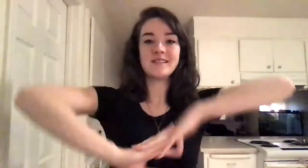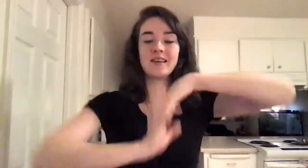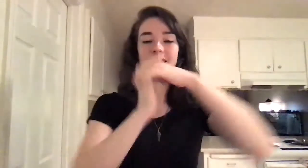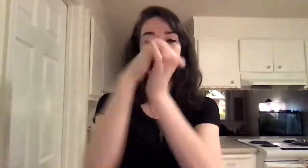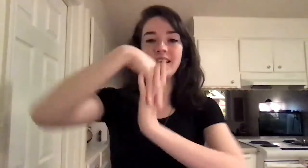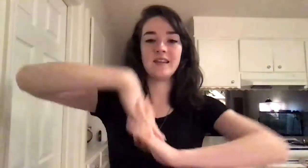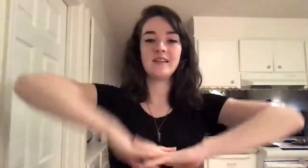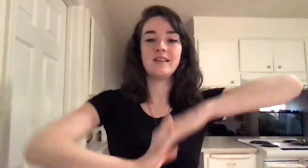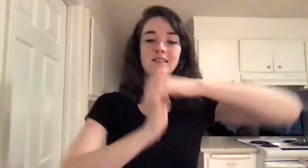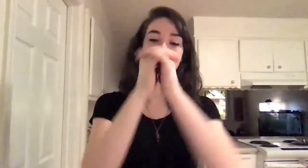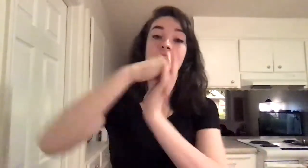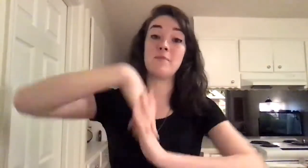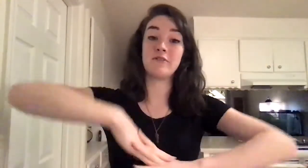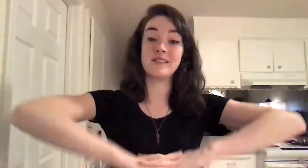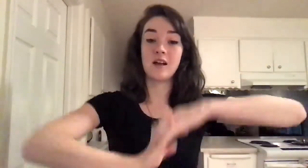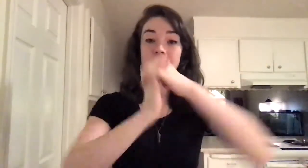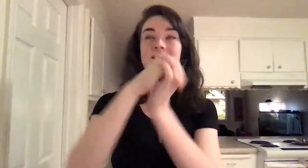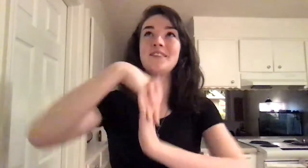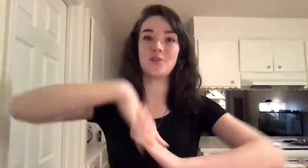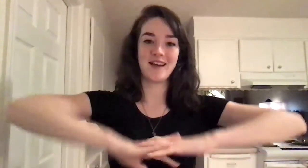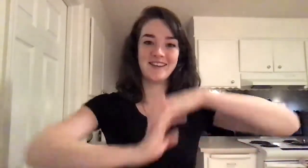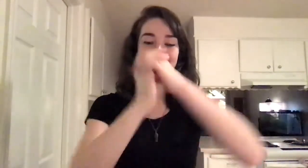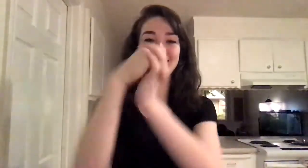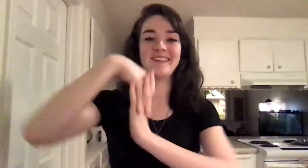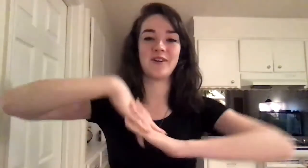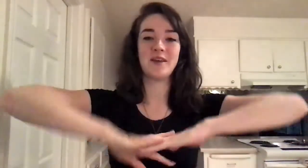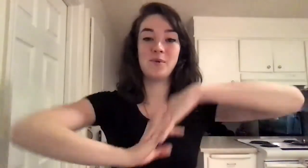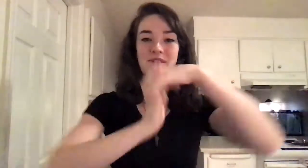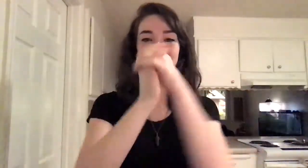guy again. And my wrists are still cracking more than ever.